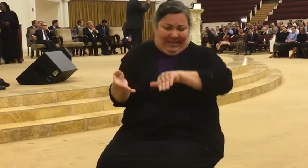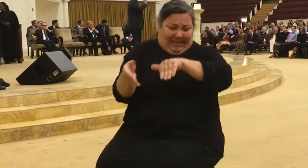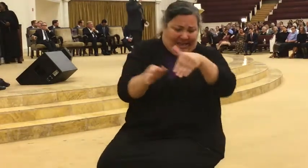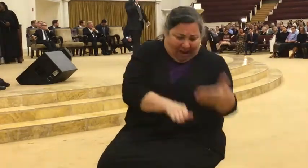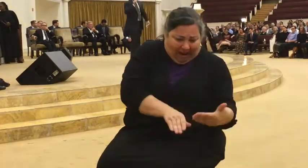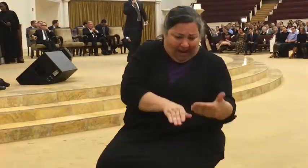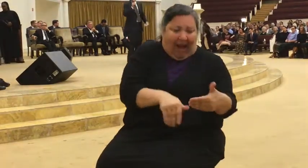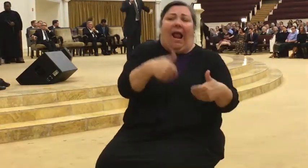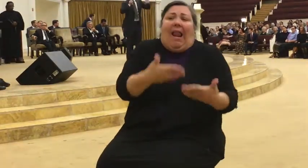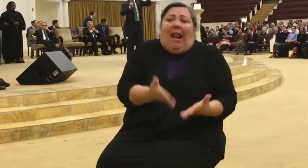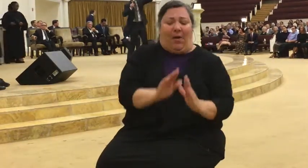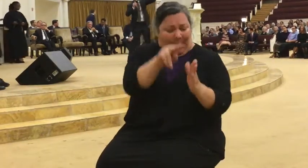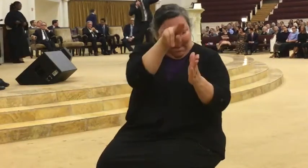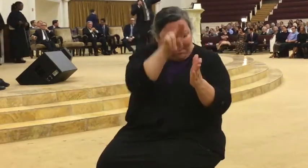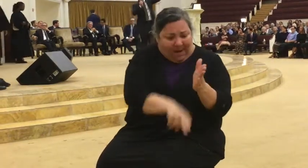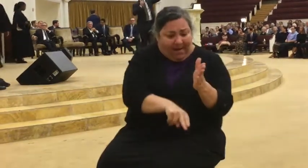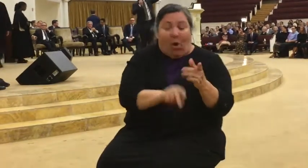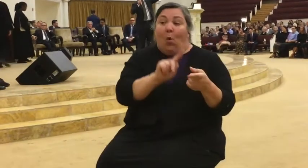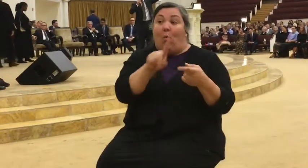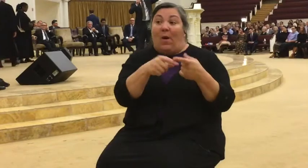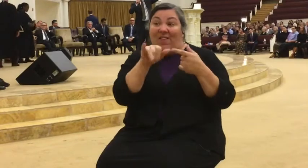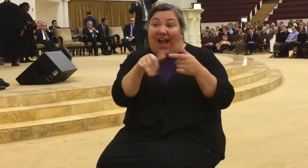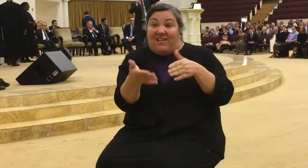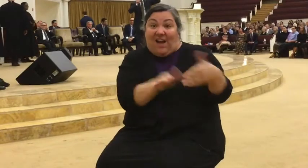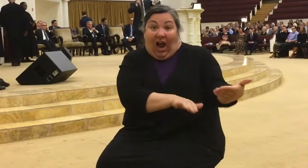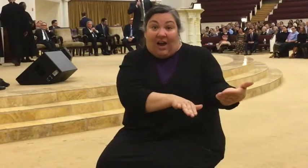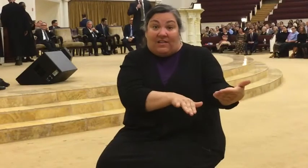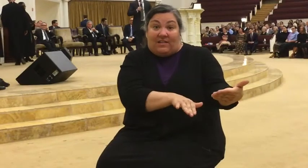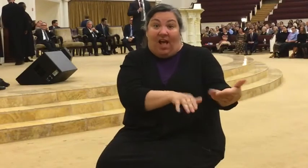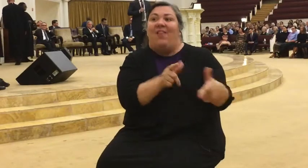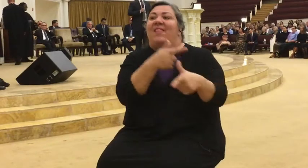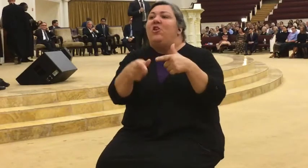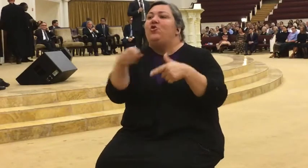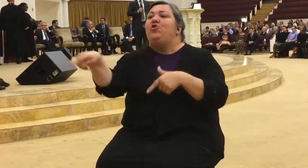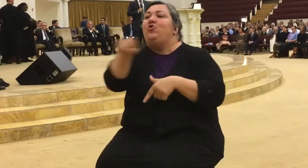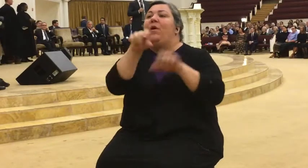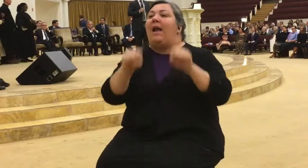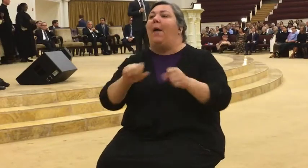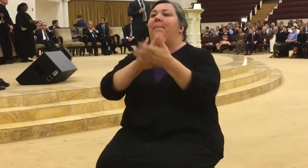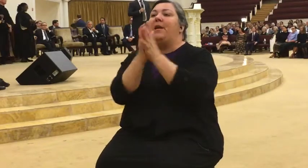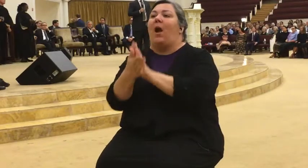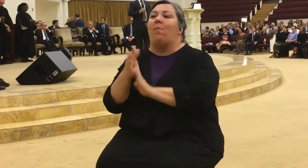And as soon as you let it die, that's when you can become fruitful.